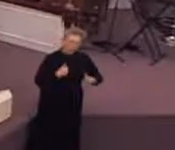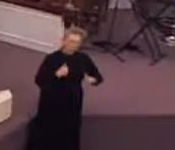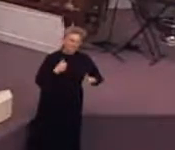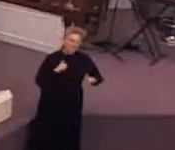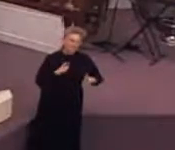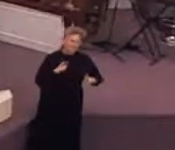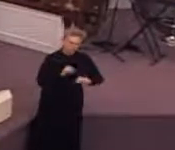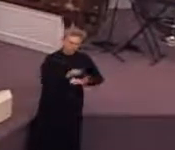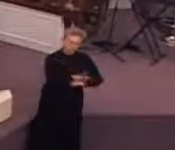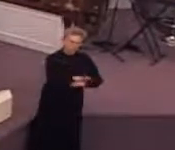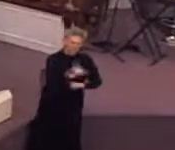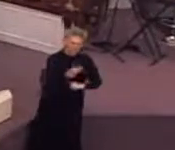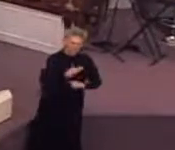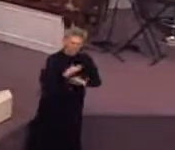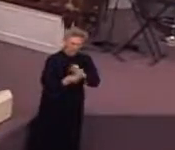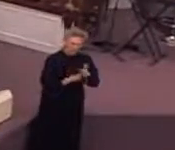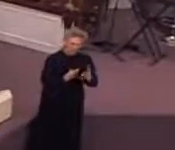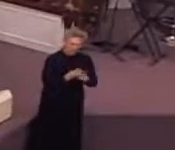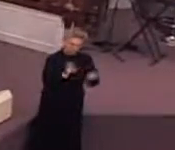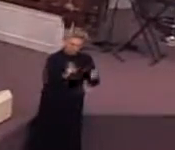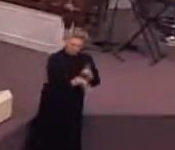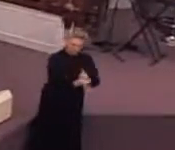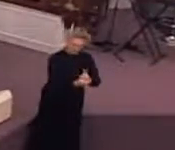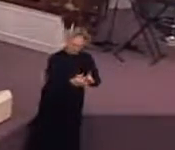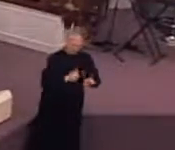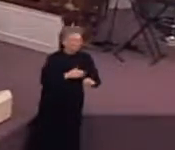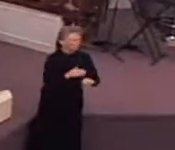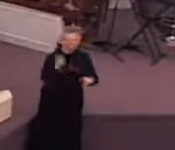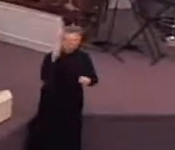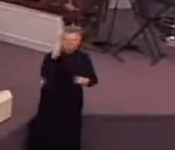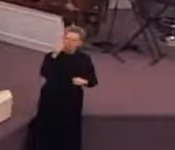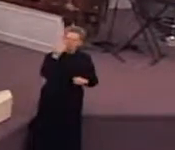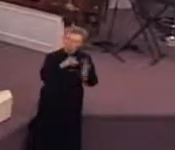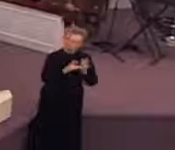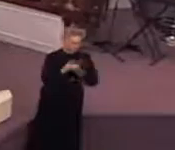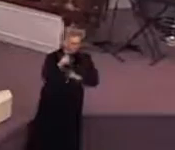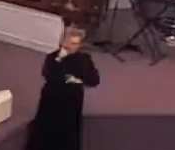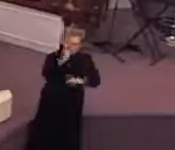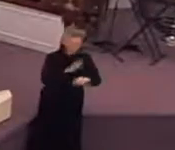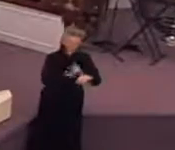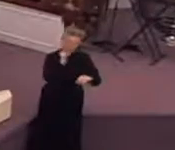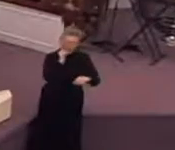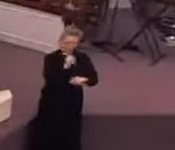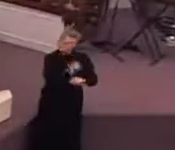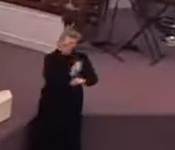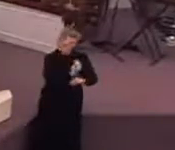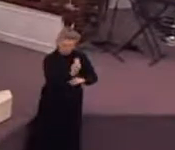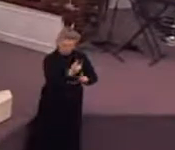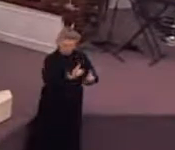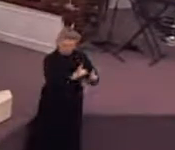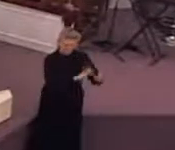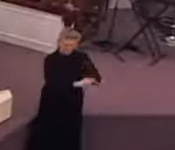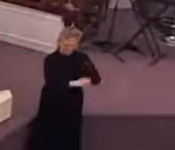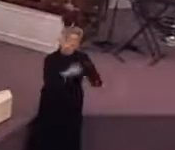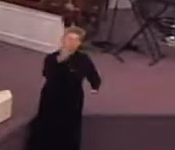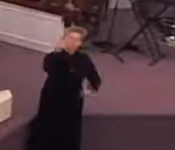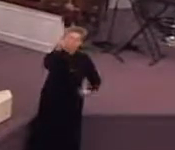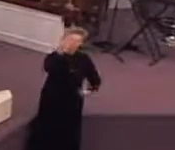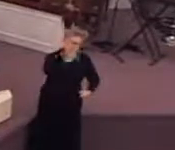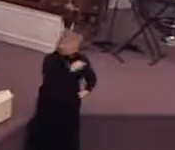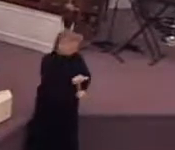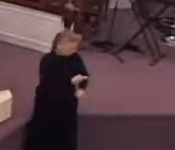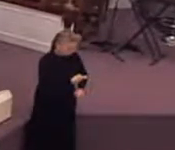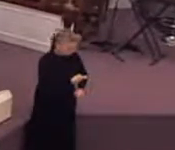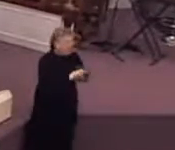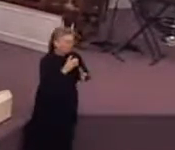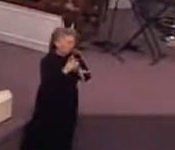us to impact our world. Come on, when He called 12 disciples and He filled them with the Holy Ghost and with power. Amen. They